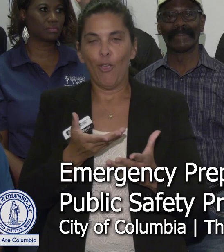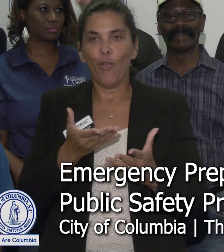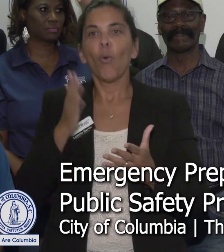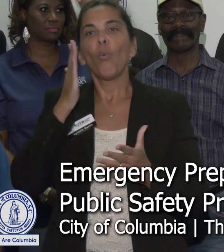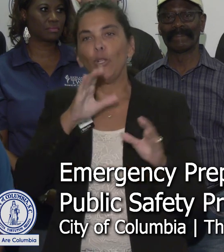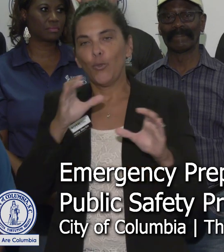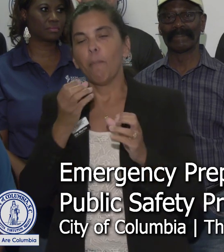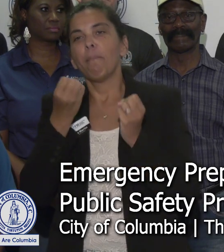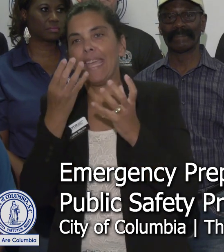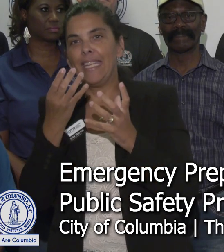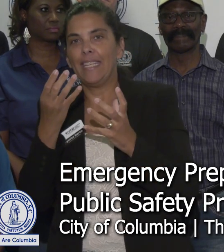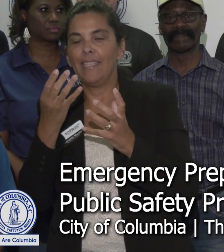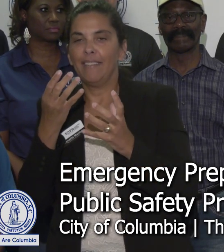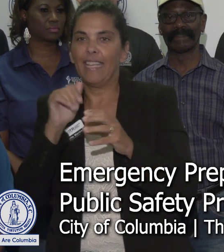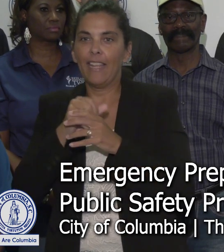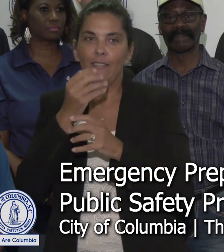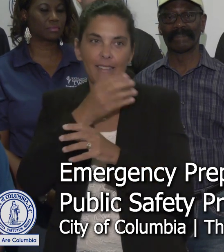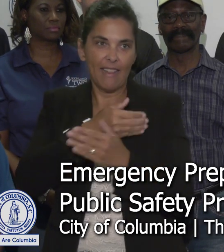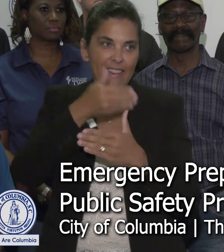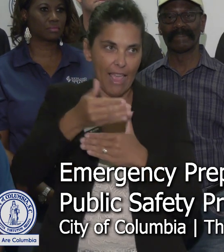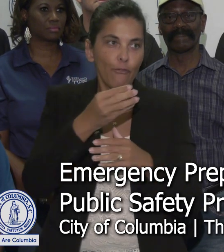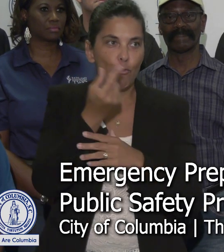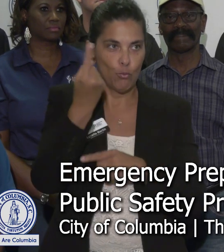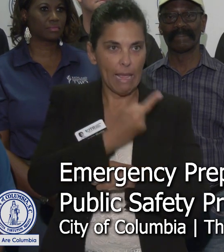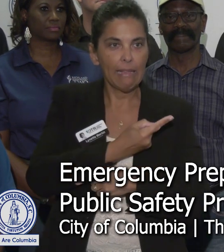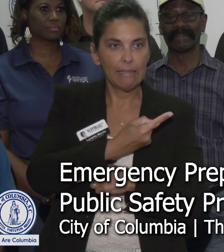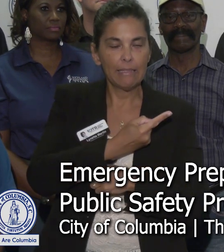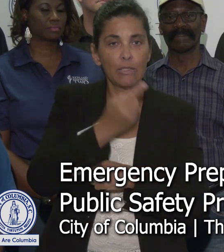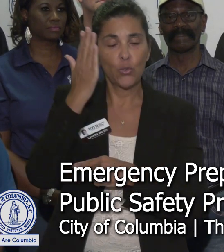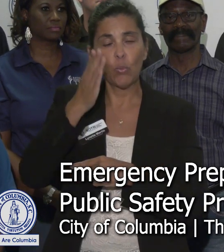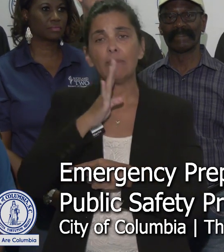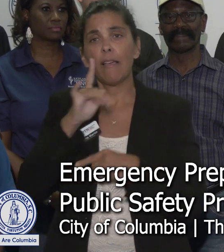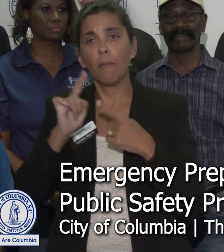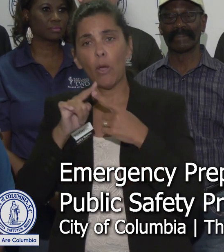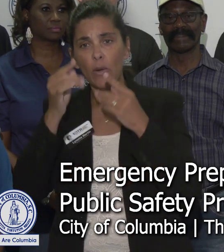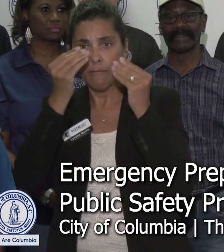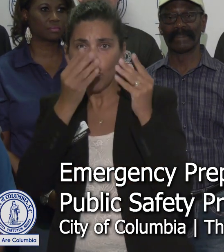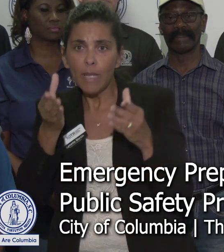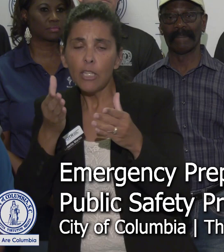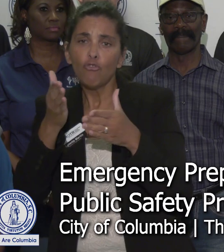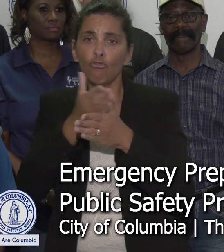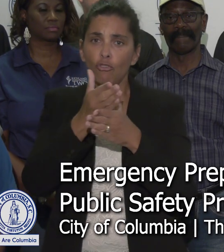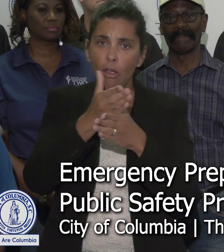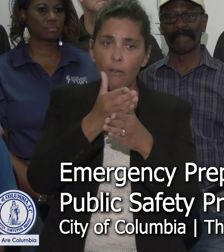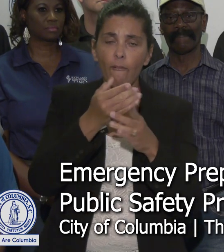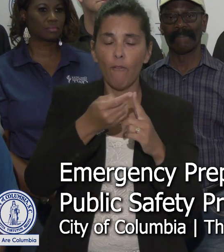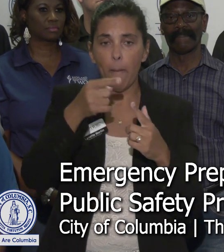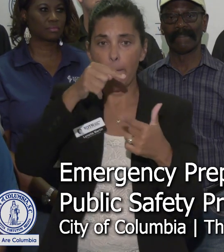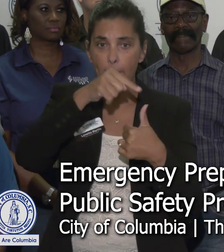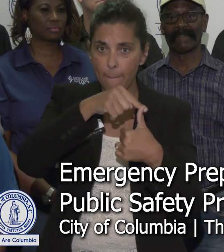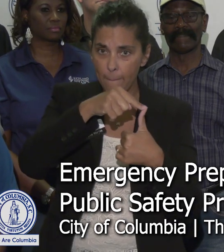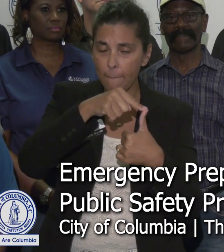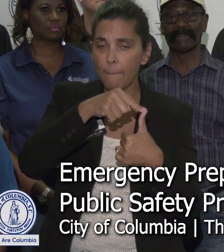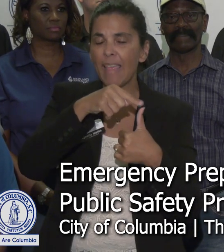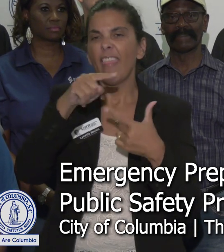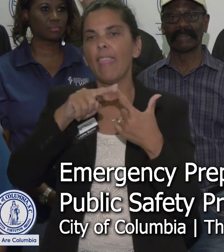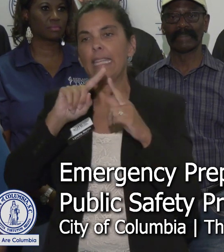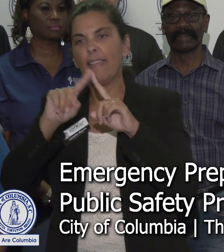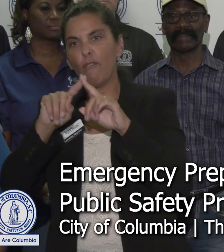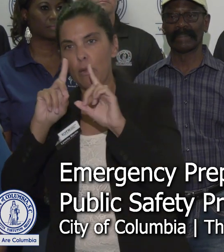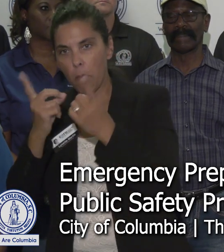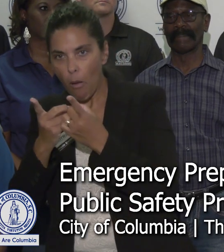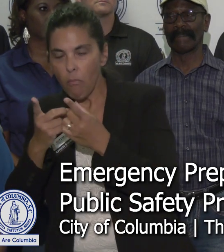the upcoming days. So we'll go down the list of some information sharing from him and then some departmental updates